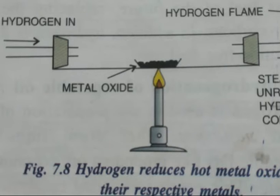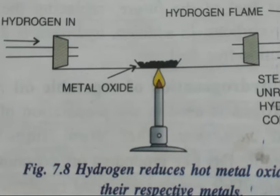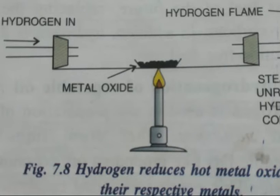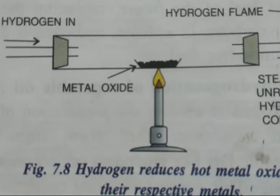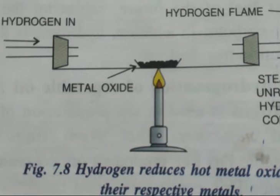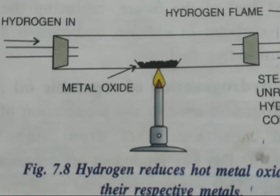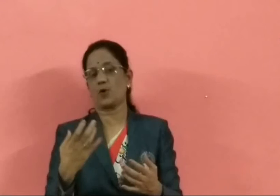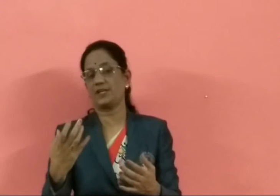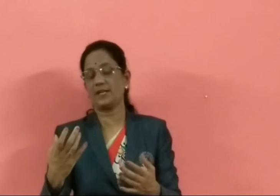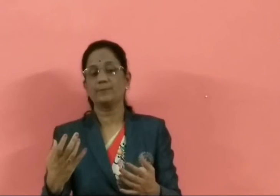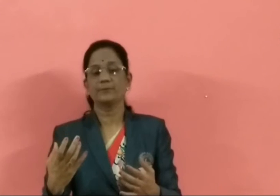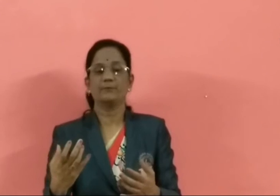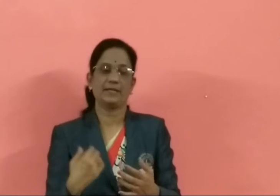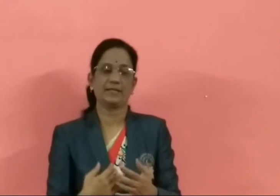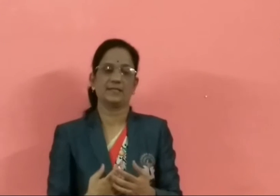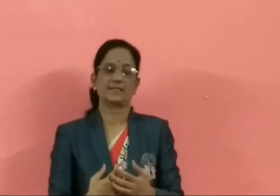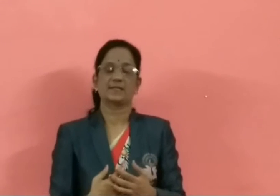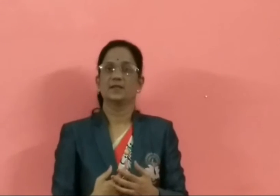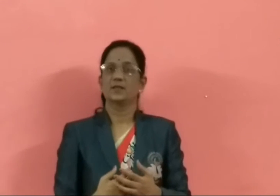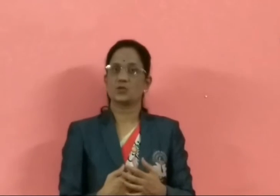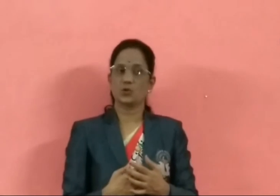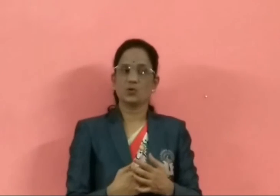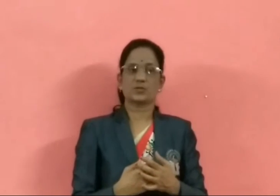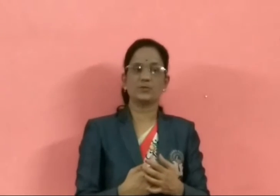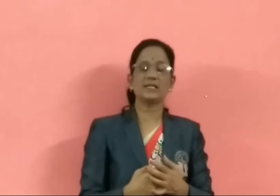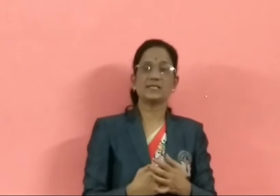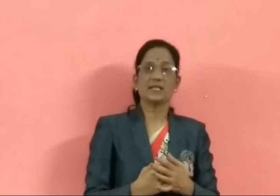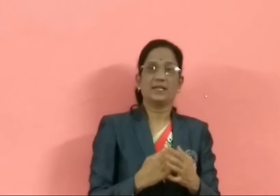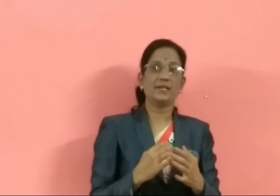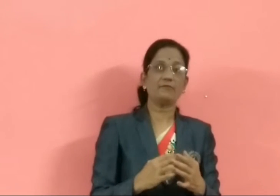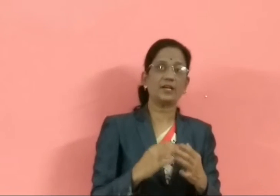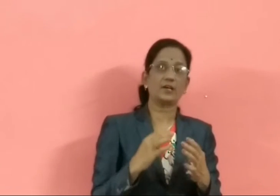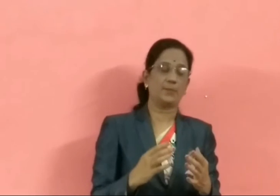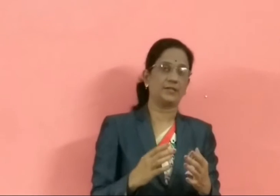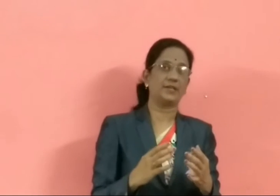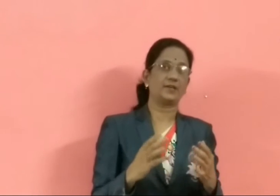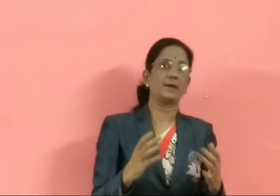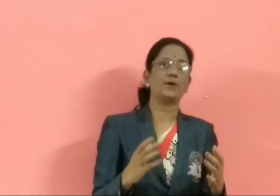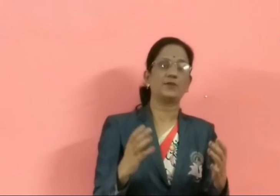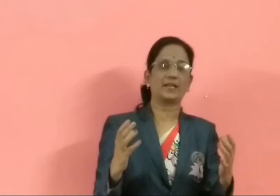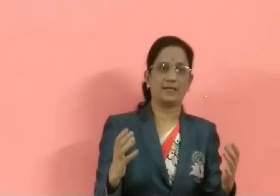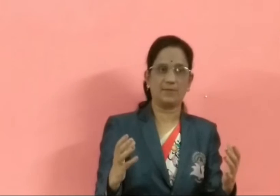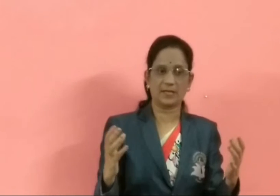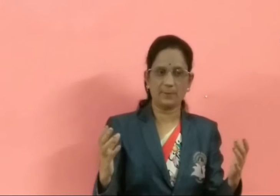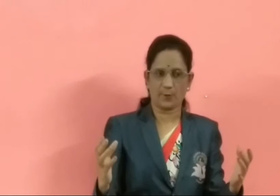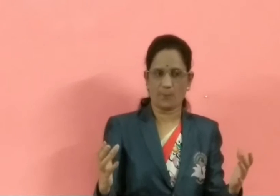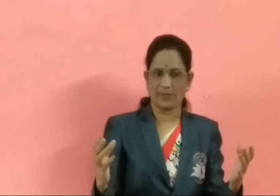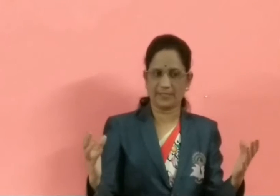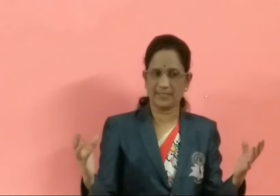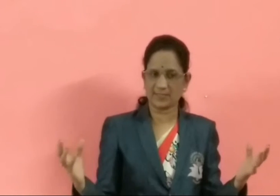their corresponding metals. So students, here we completed about the chemical properties